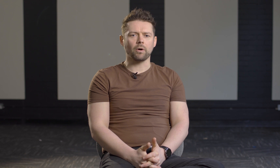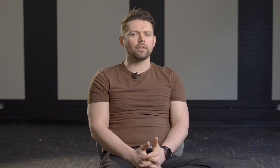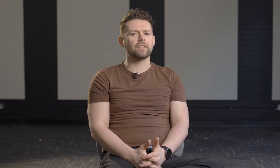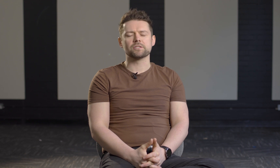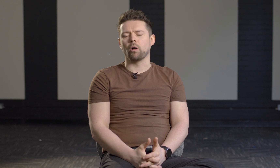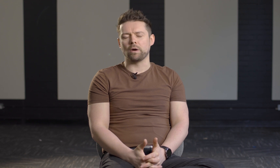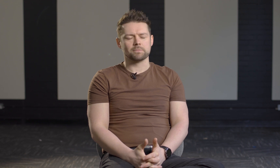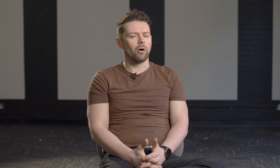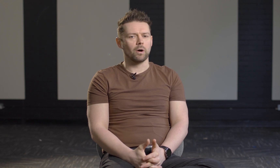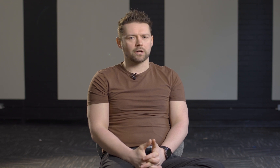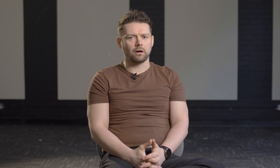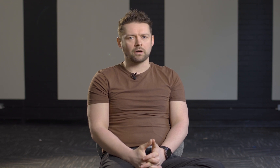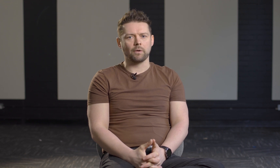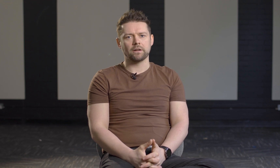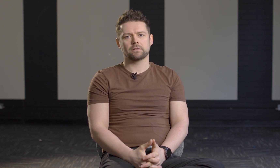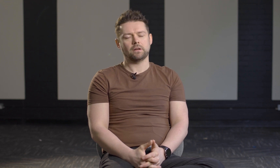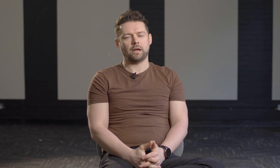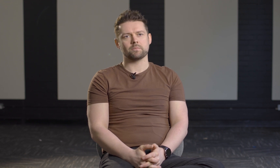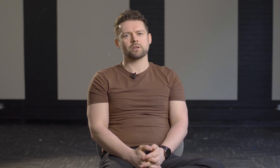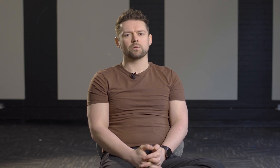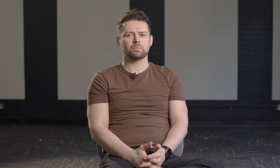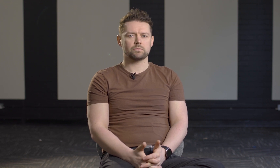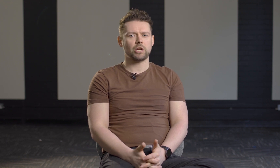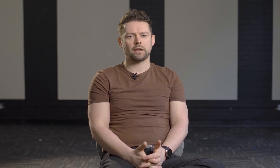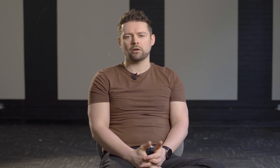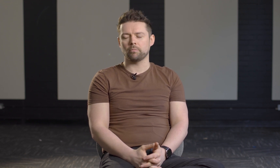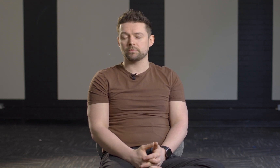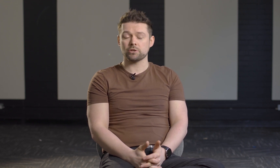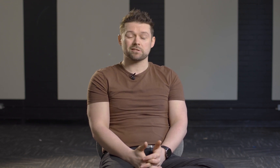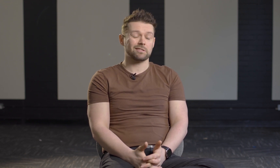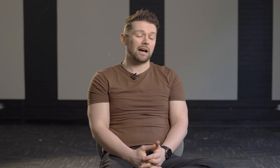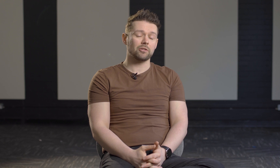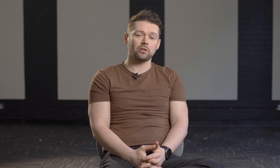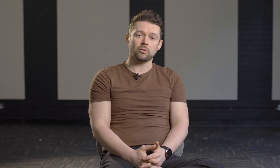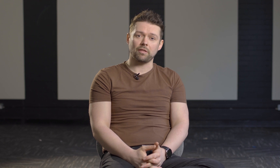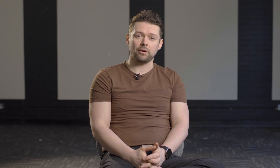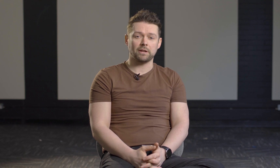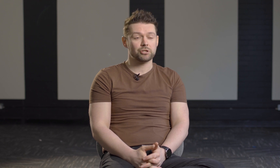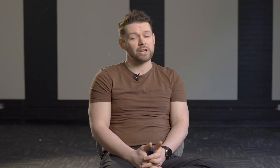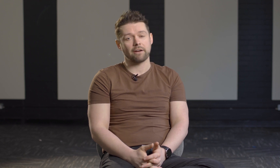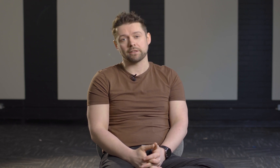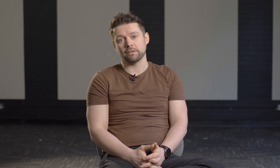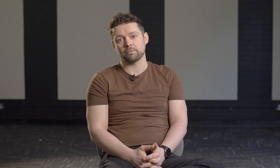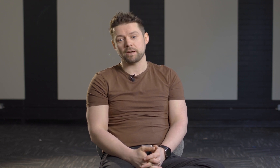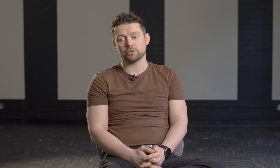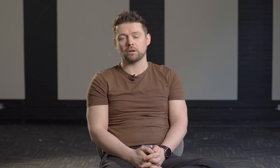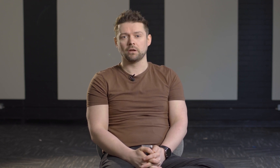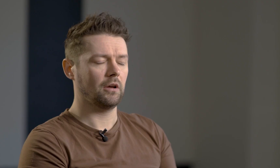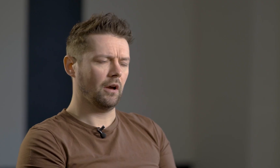But there's always more work ongoing. So checking up, just having a look at what they're doing, sharing the information. There's